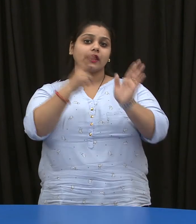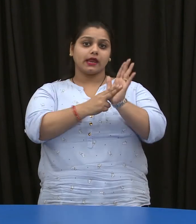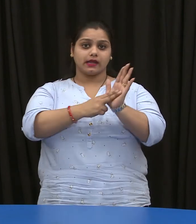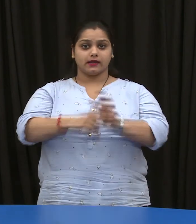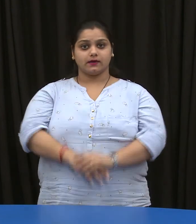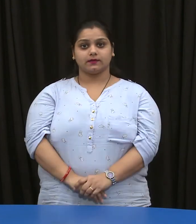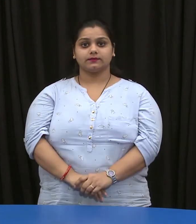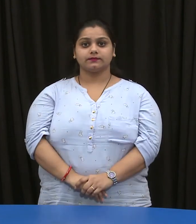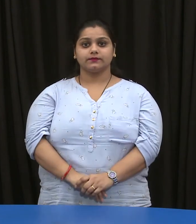Thank you.